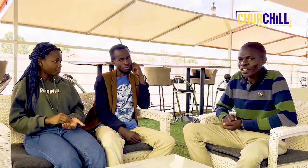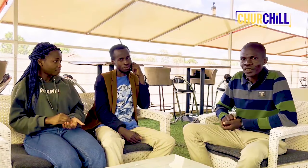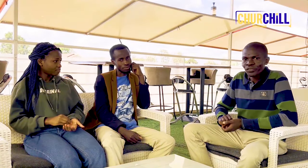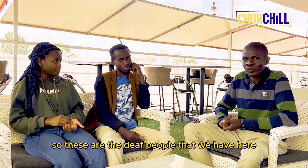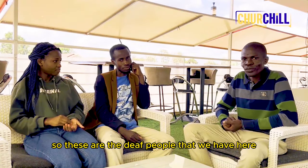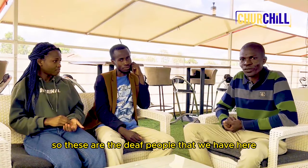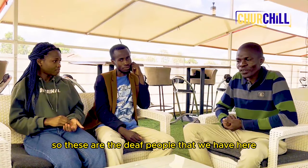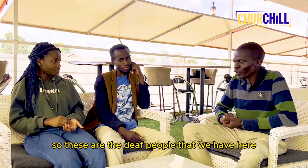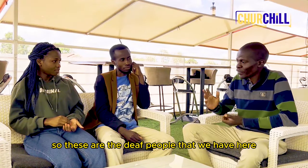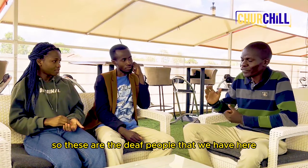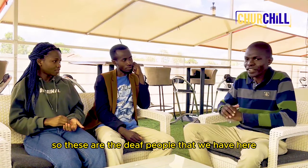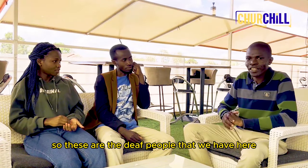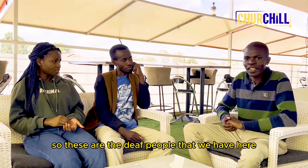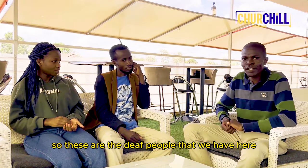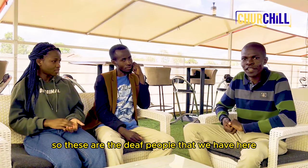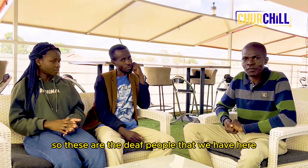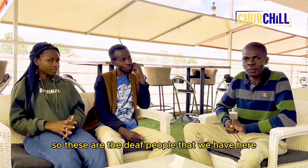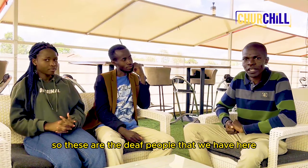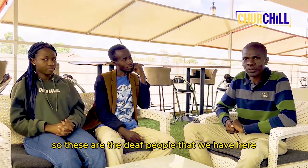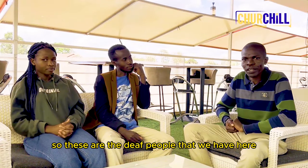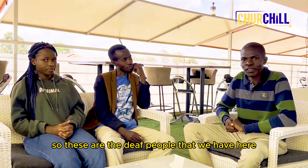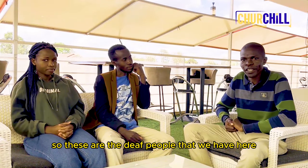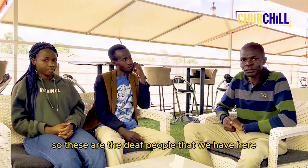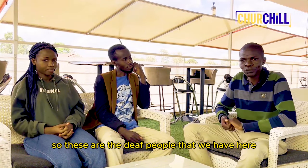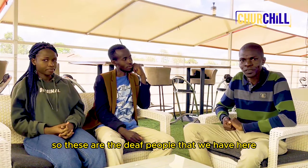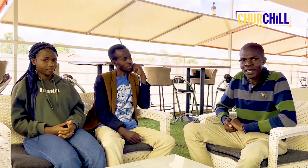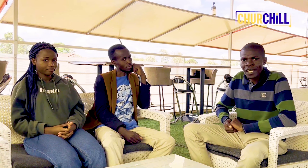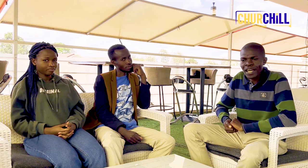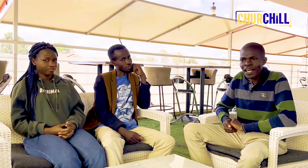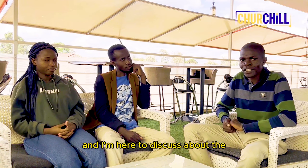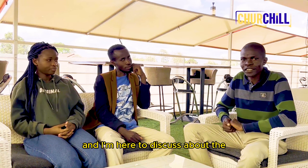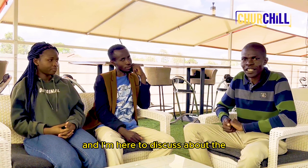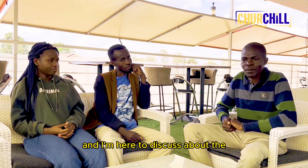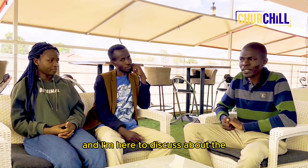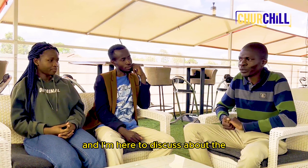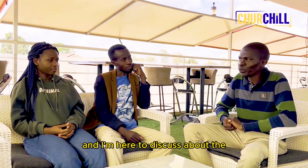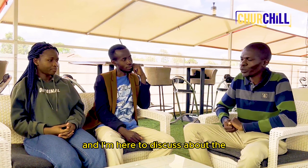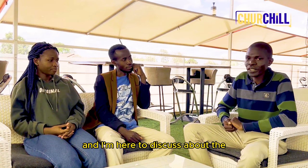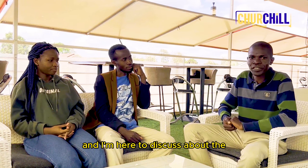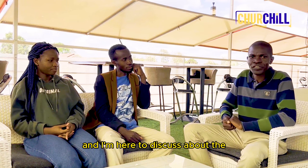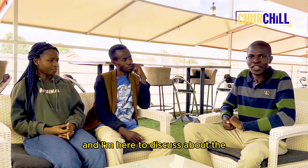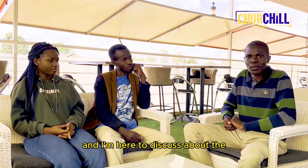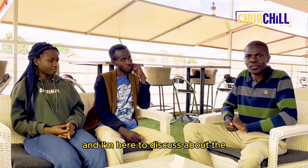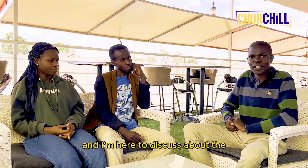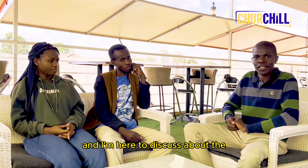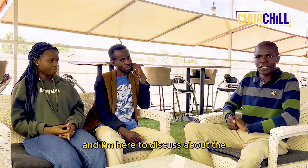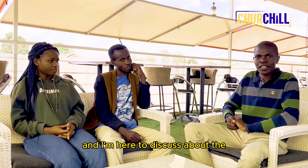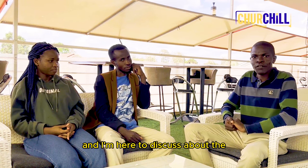So, these are the deaf people that we have here. And I am here to discuss about the deaf